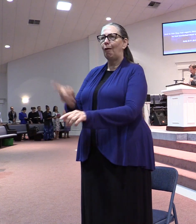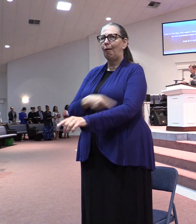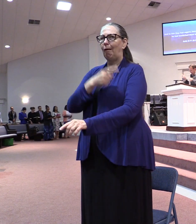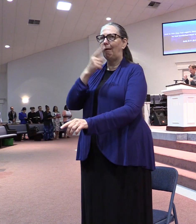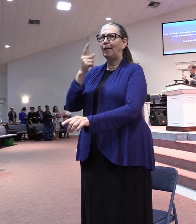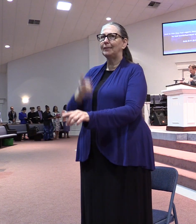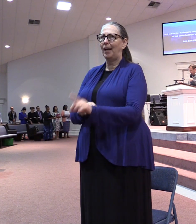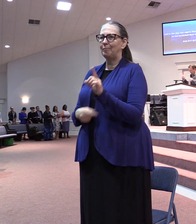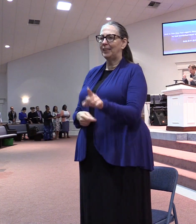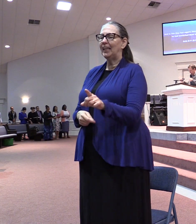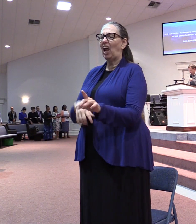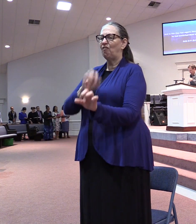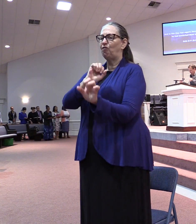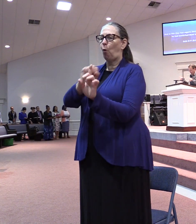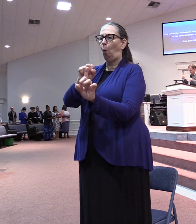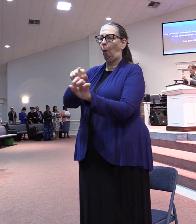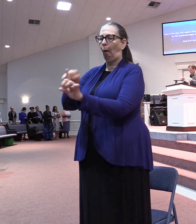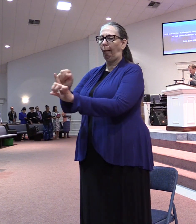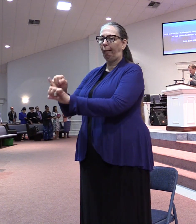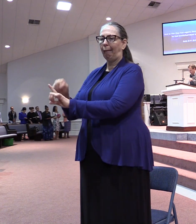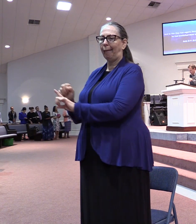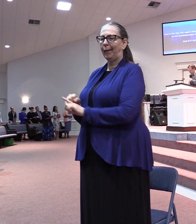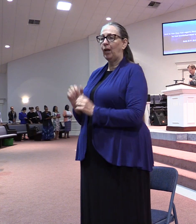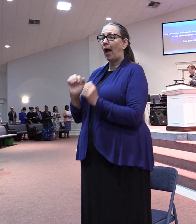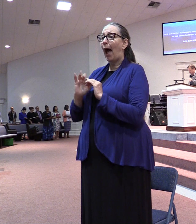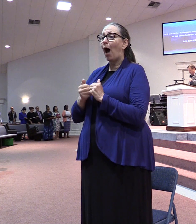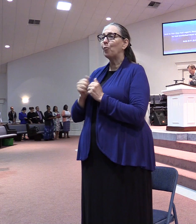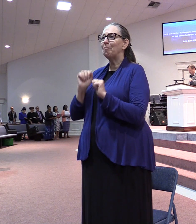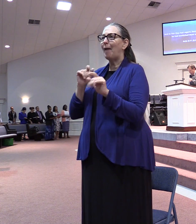time he had bewitched them with sorcery.